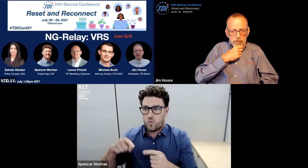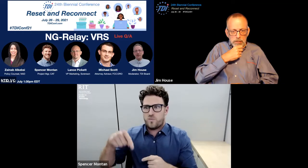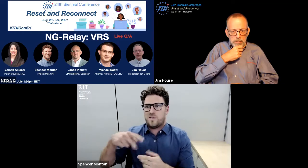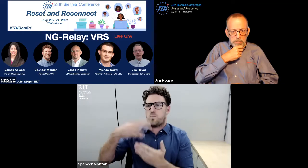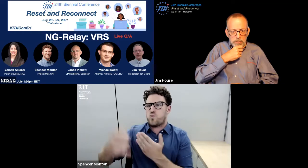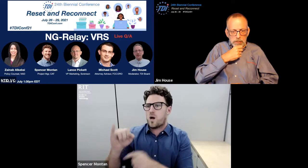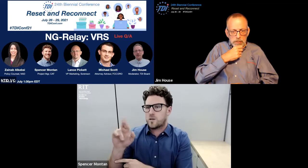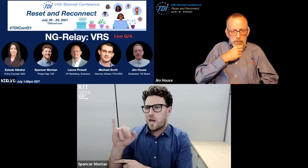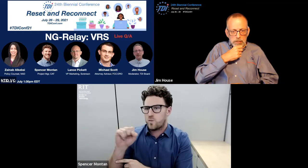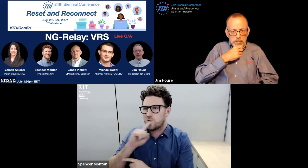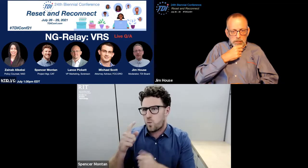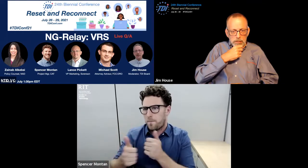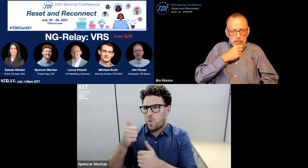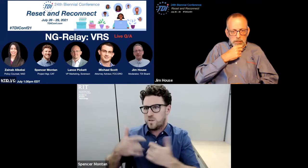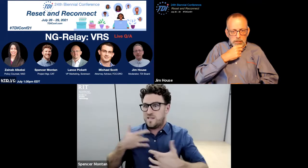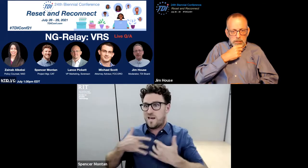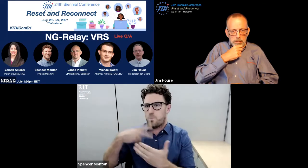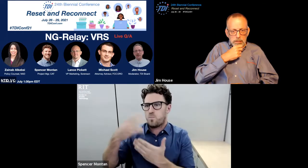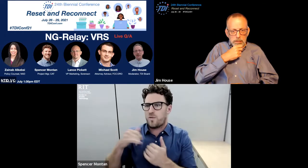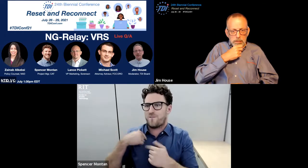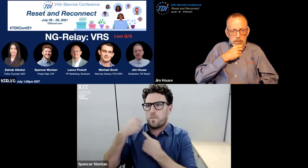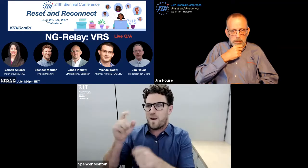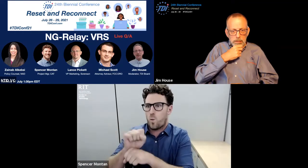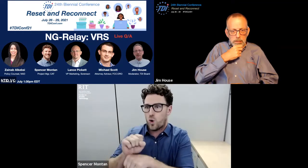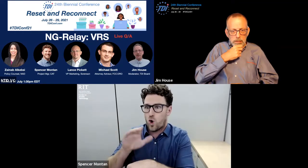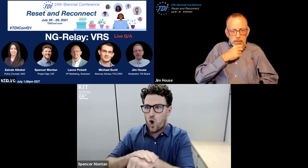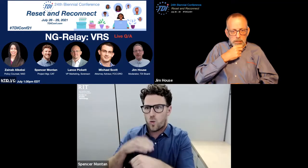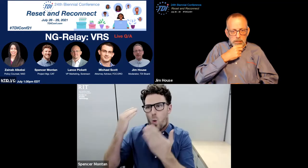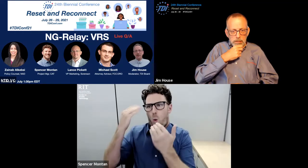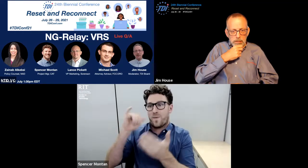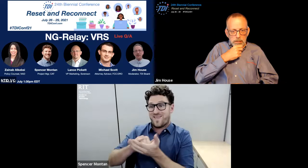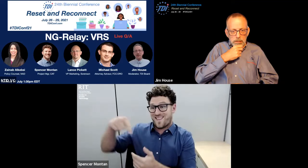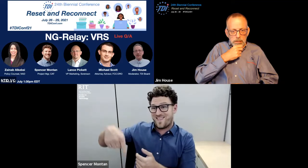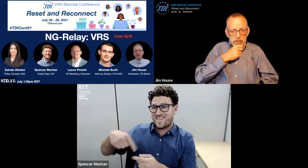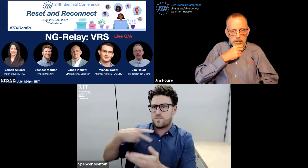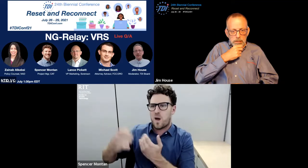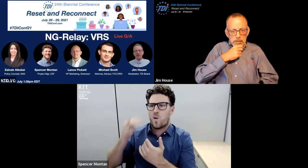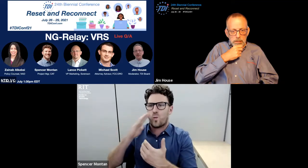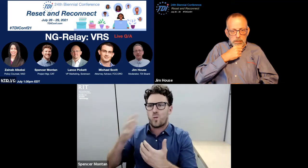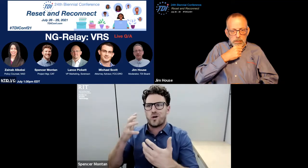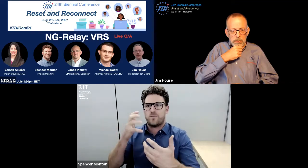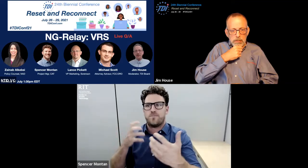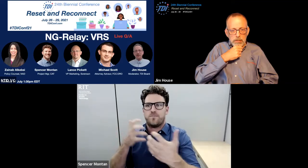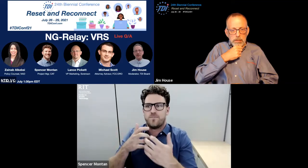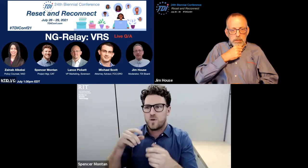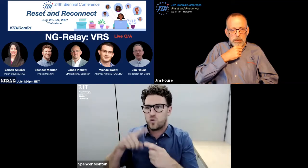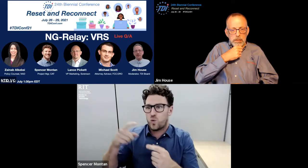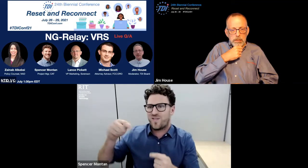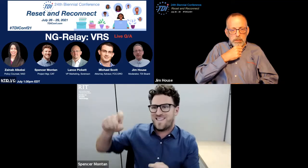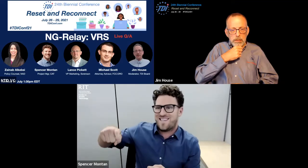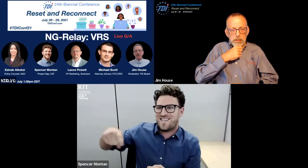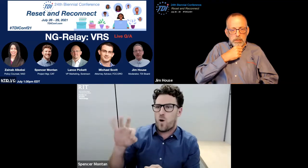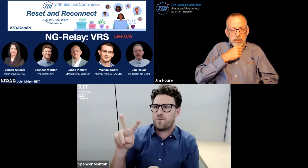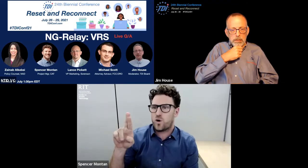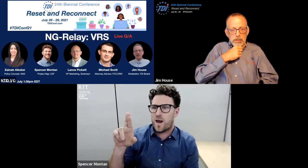We have a lot of different projects we're working on, but this one, particularly Project IRIS, is the most exciting that we're hoping. And we're hoping that this project